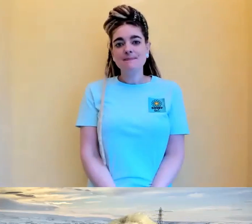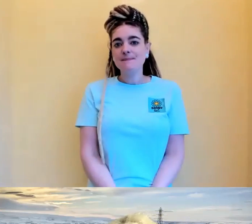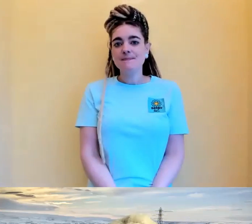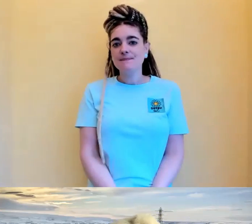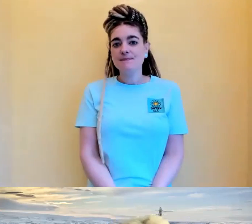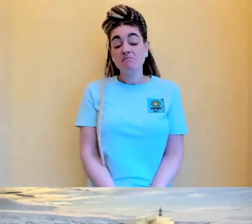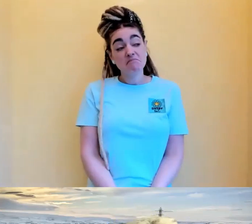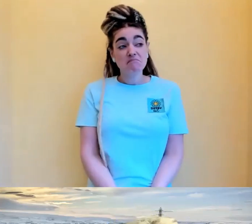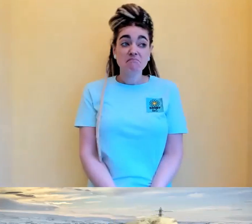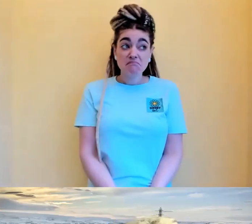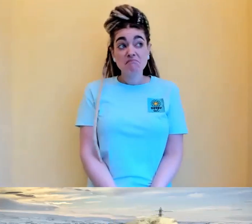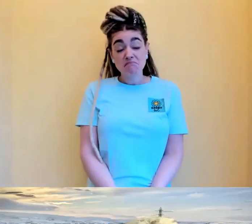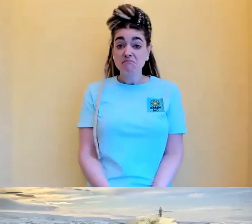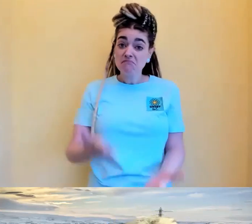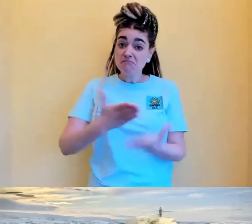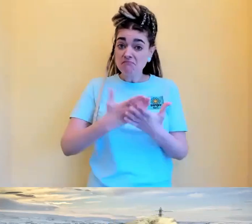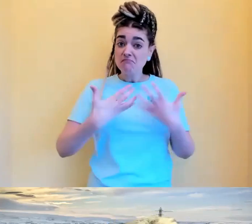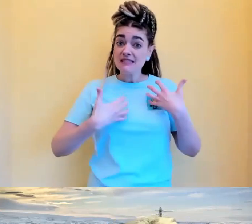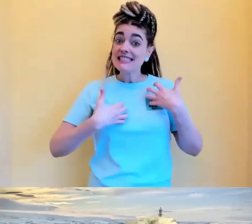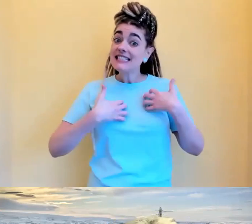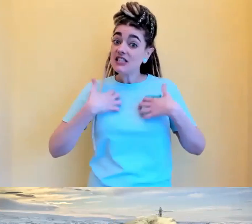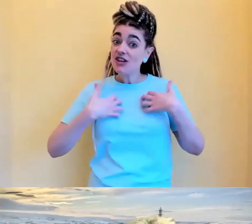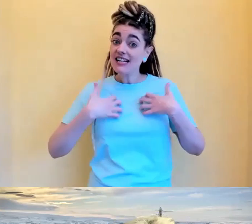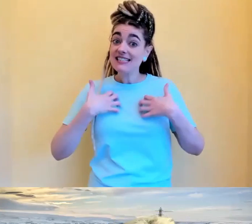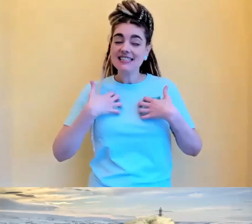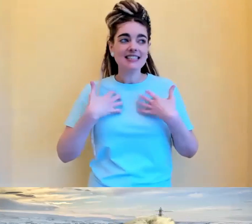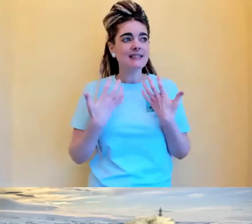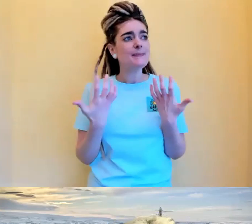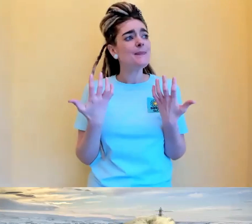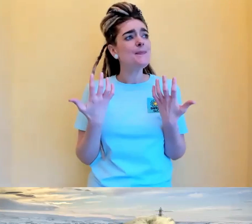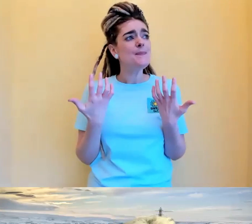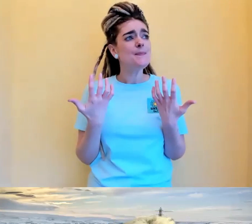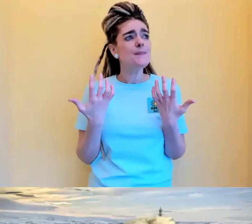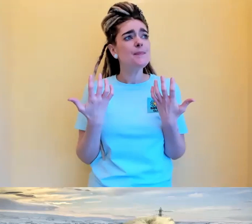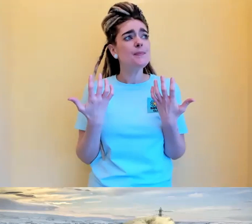But yeah, it'll be interesting because to begin with,